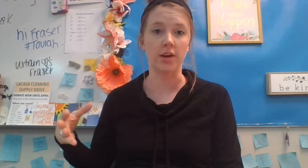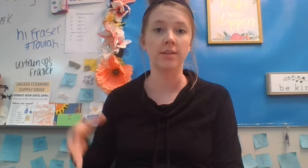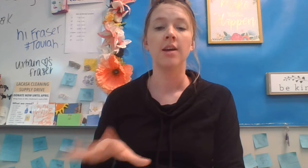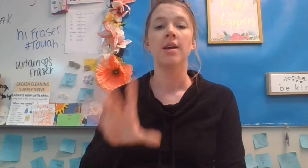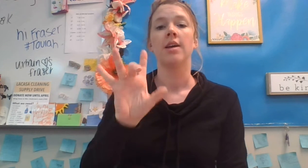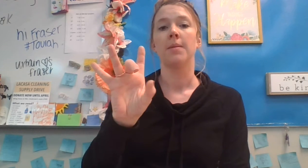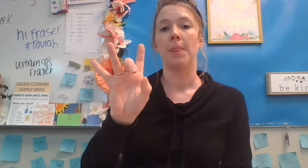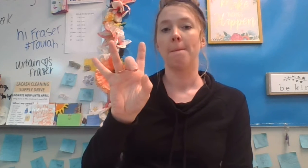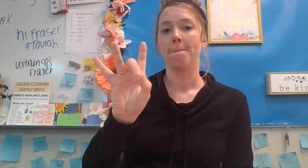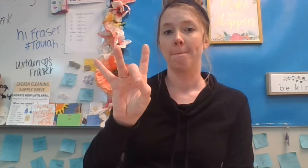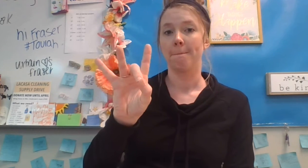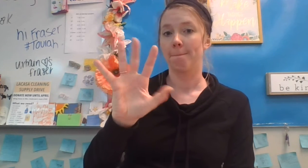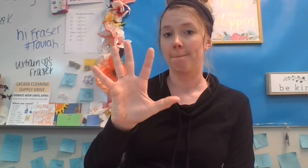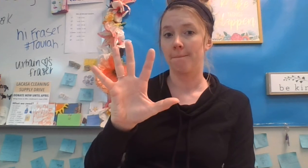address.